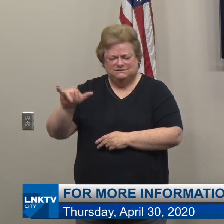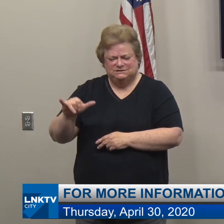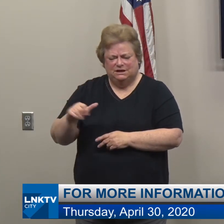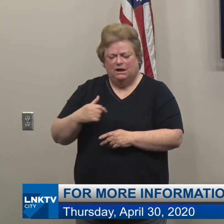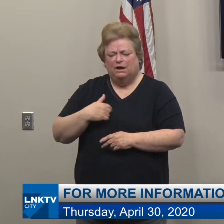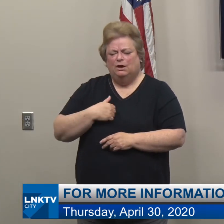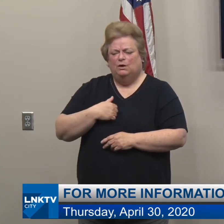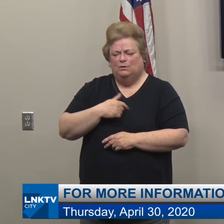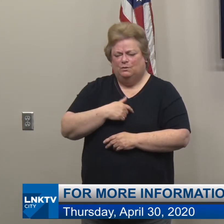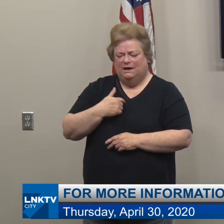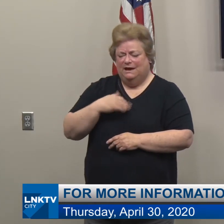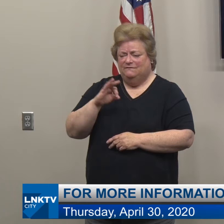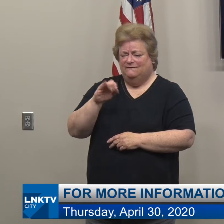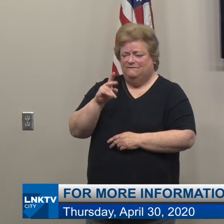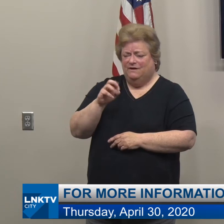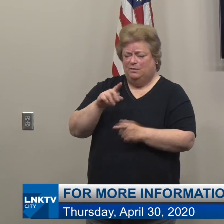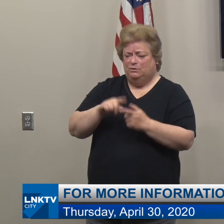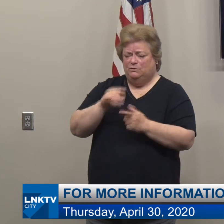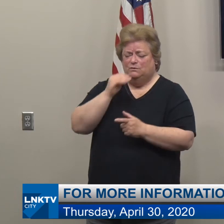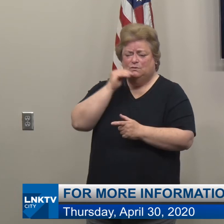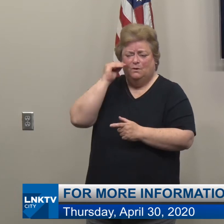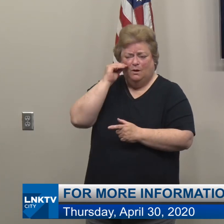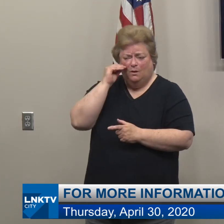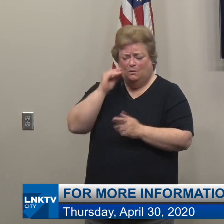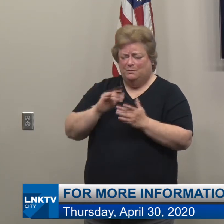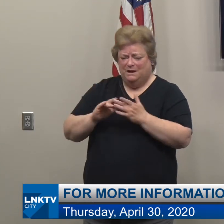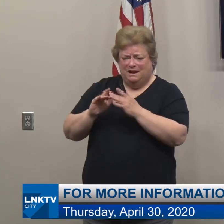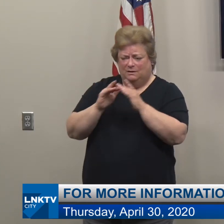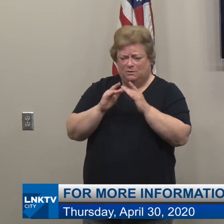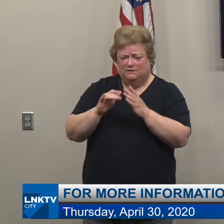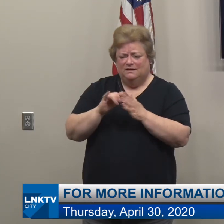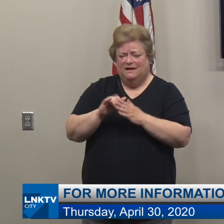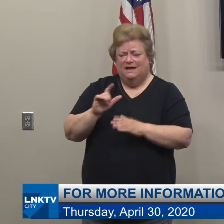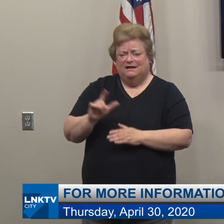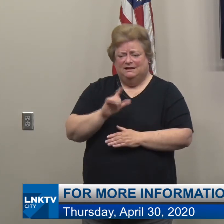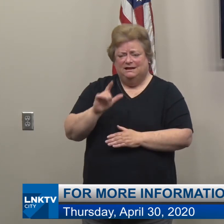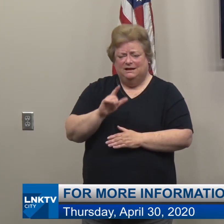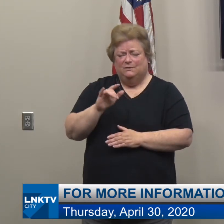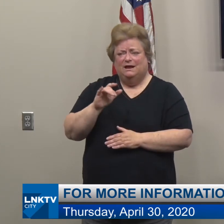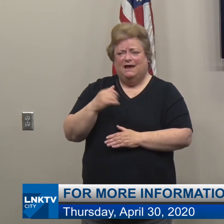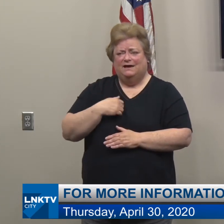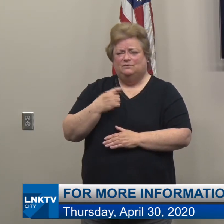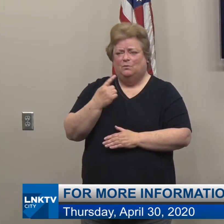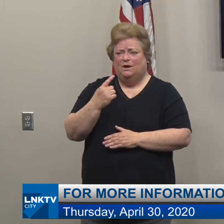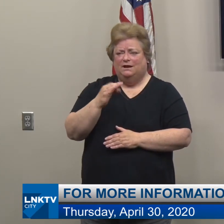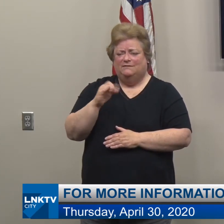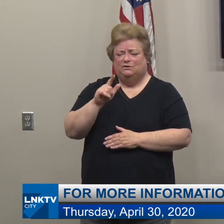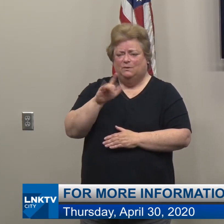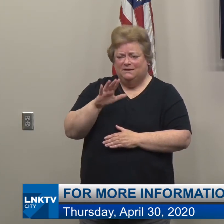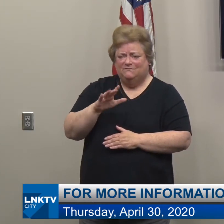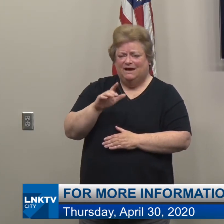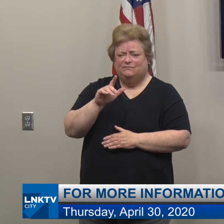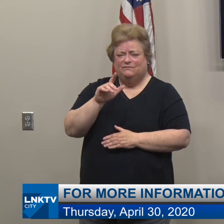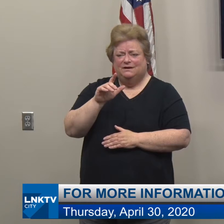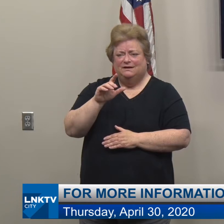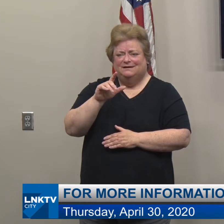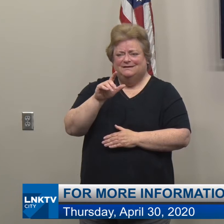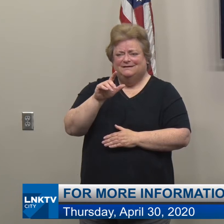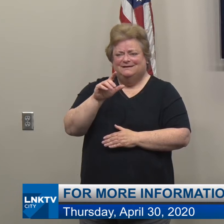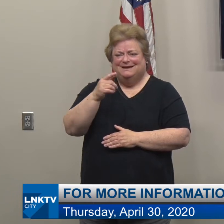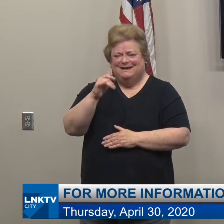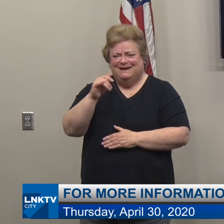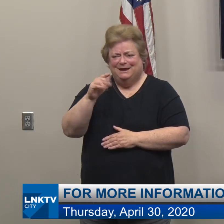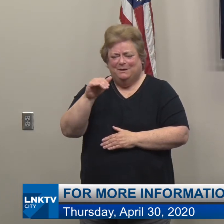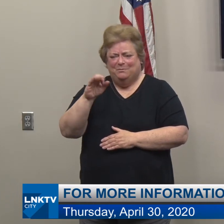a fiber-to-the-home network across the city that makes Lincoln one of only 25 smart gigabit communities in the entire United States, and the